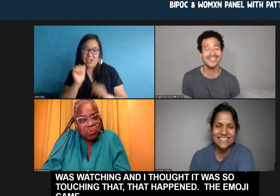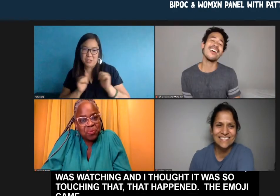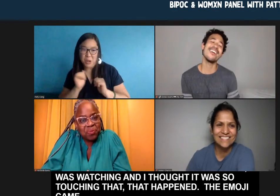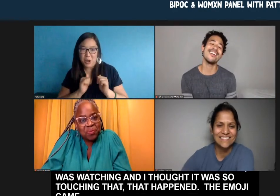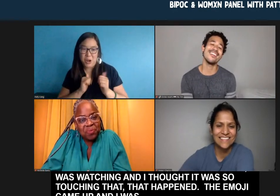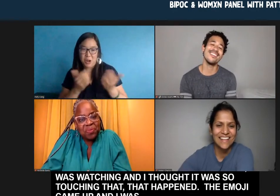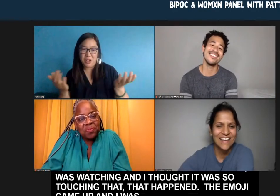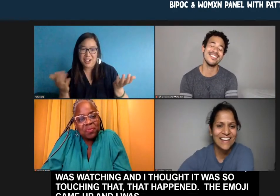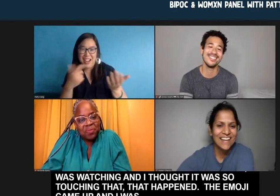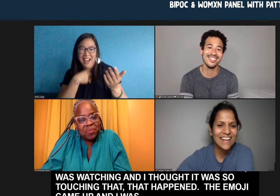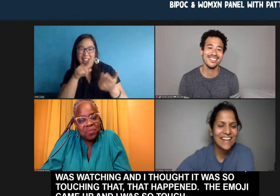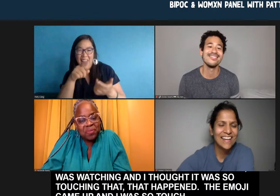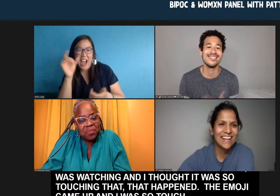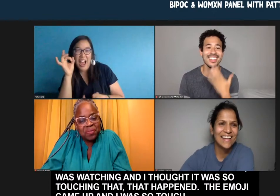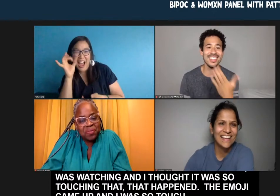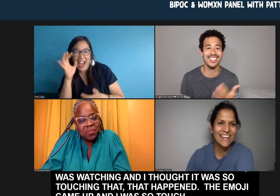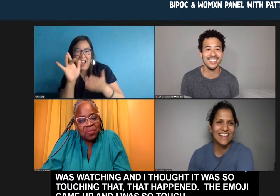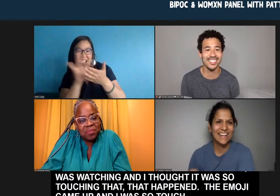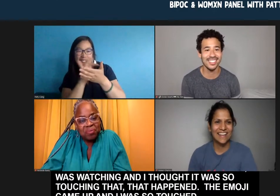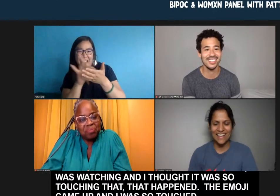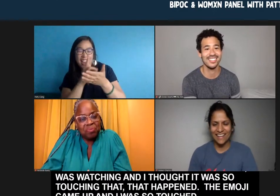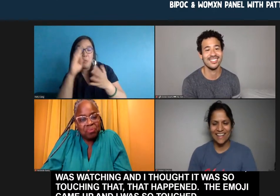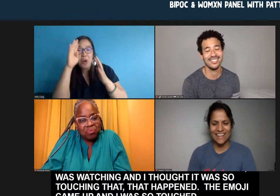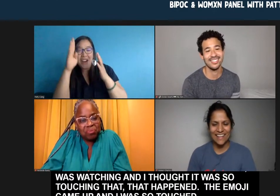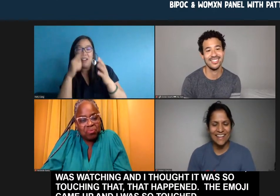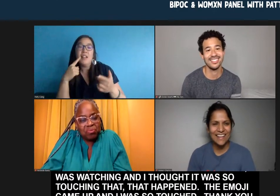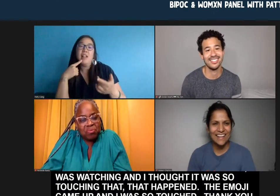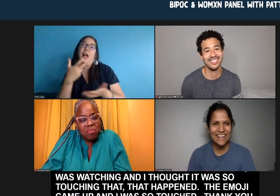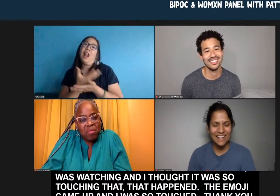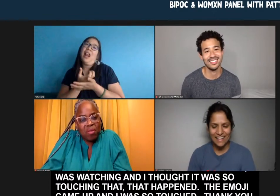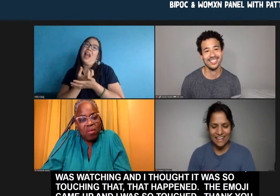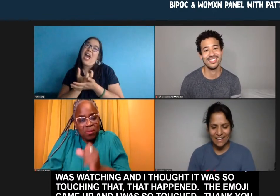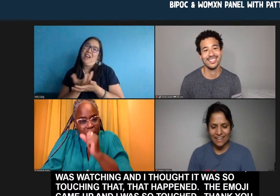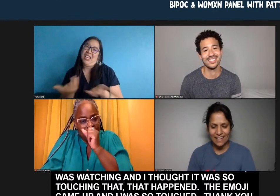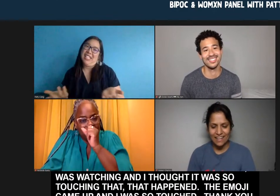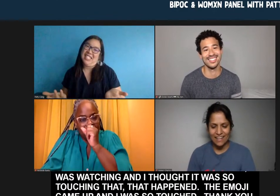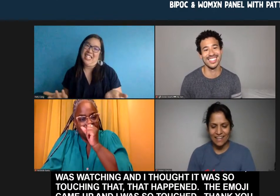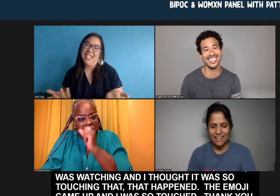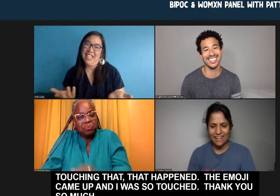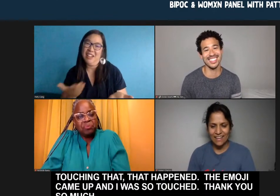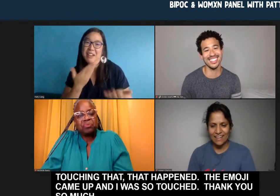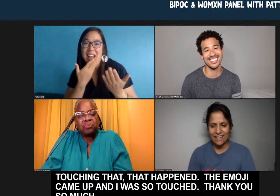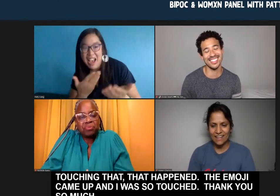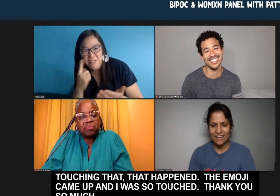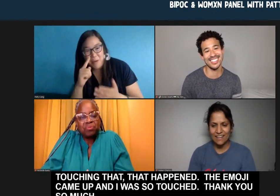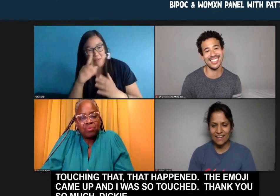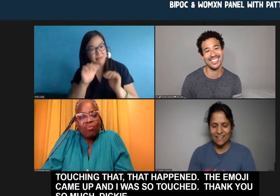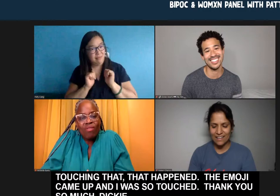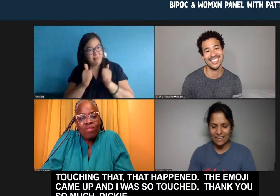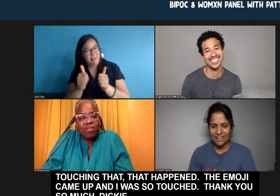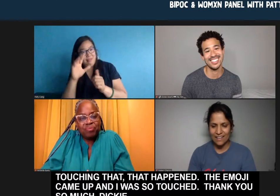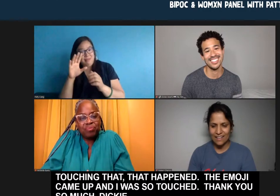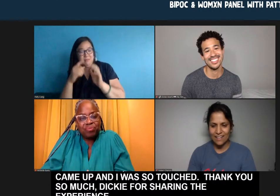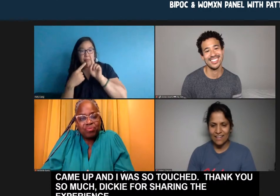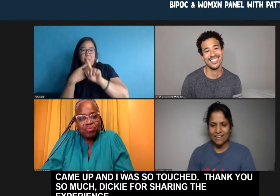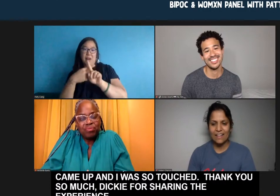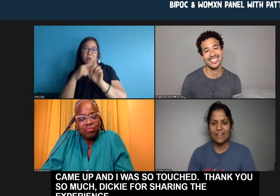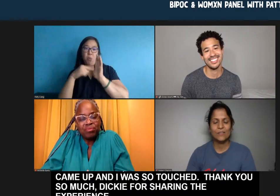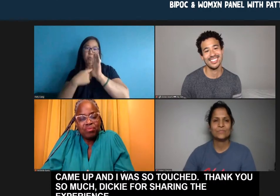Thank you so much, Dickie, for sharing about that experience. Again, just what a creative opportunity, and for you to do that.